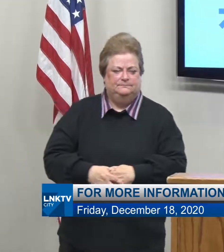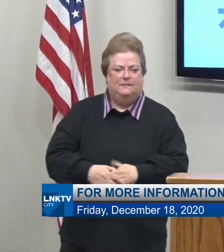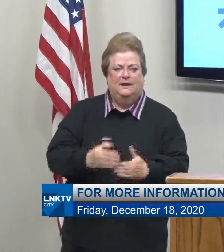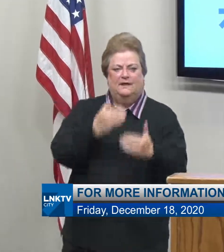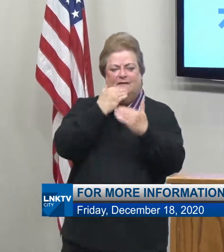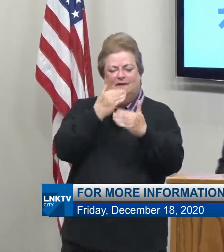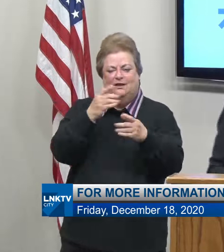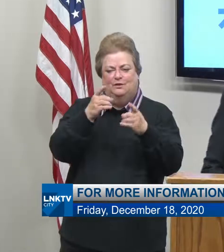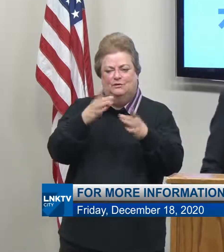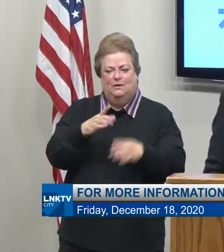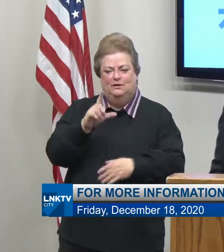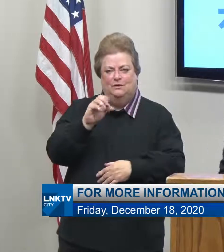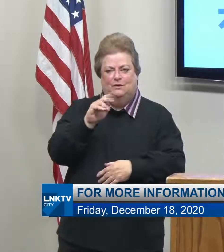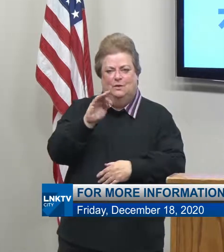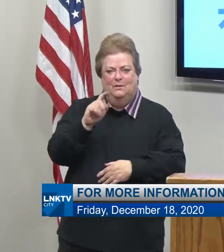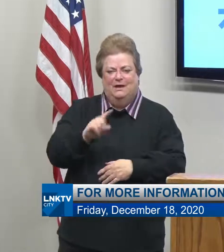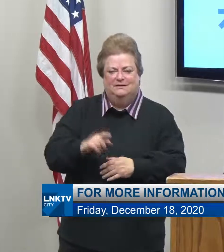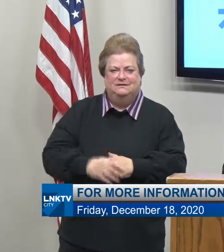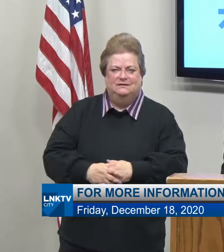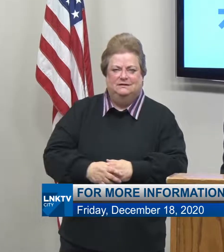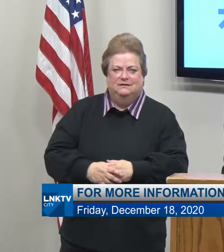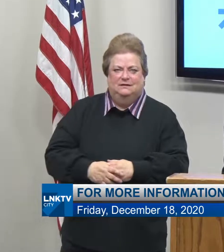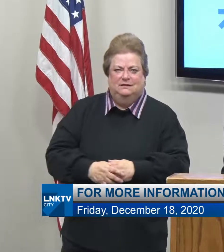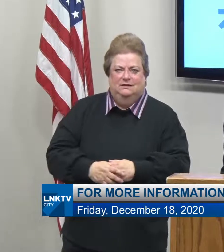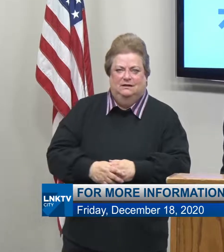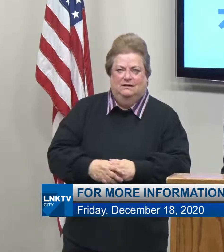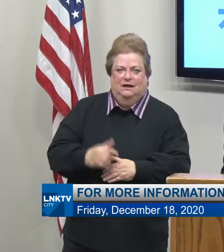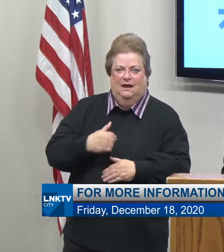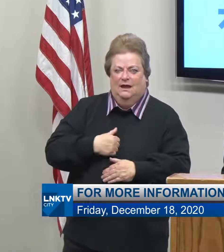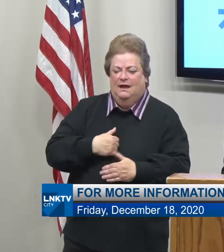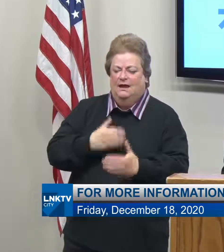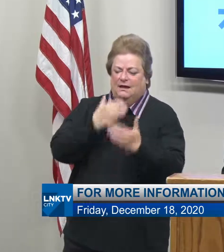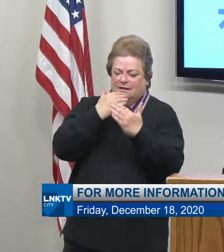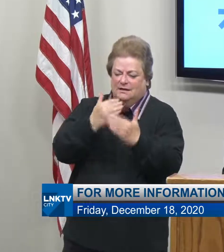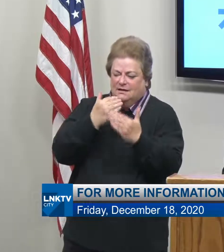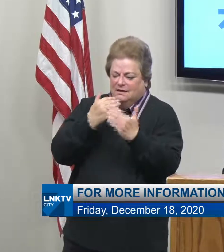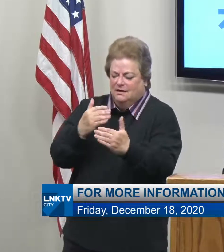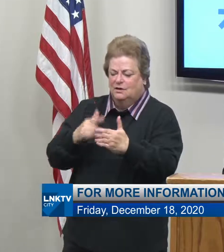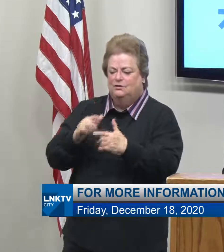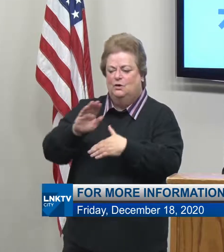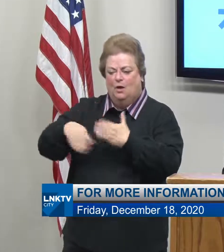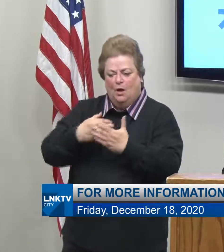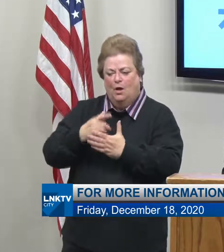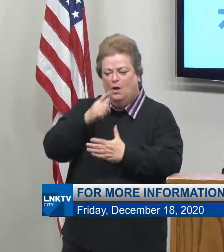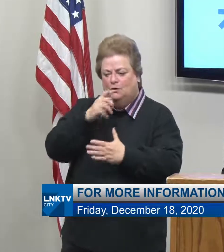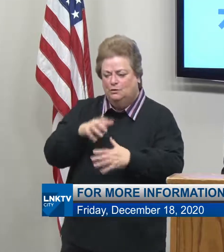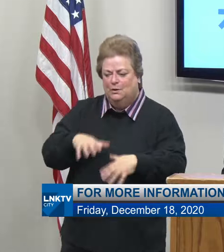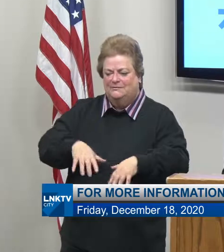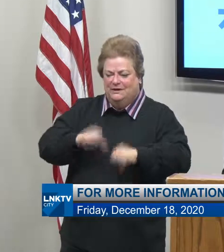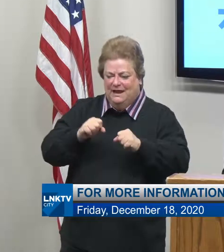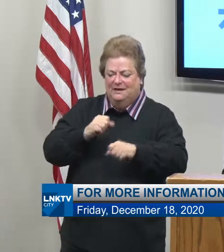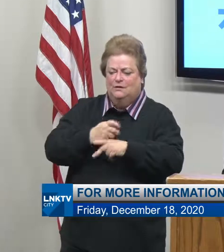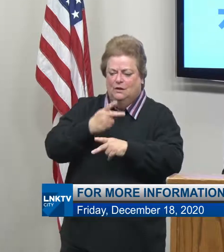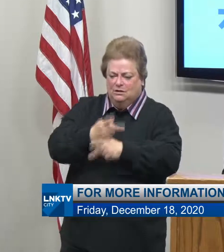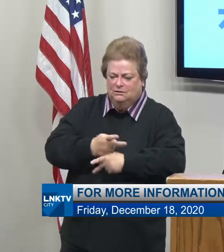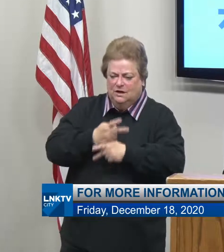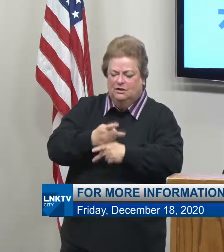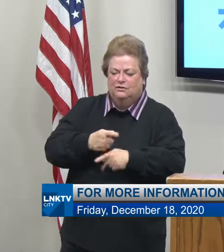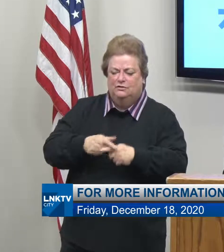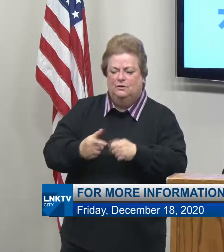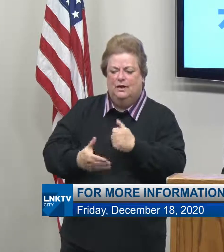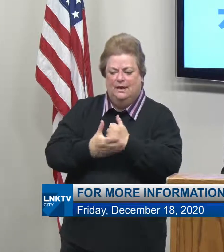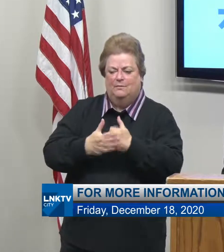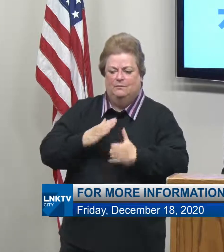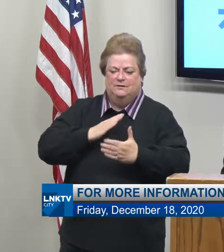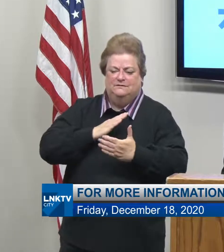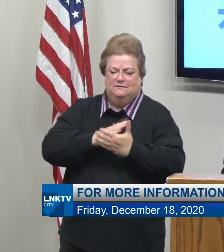Thank you, Director Lopez. Again, I echo your words of gratitude to all those who have taken precautions to prevent the spread of the virus over the last few